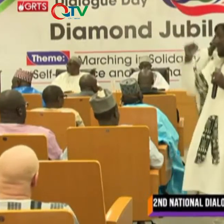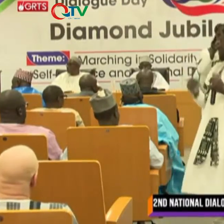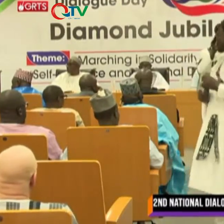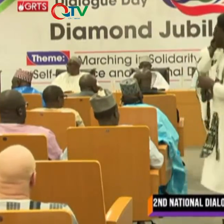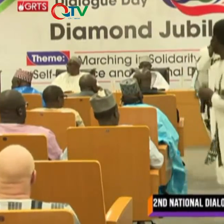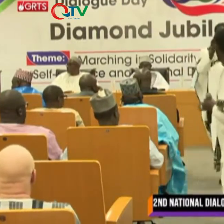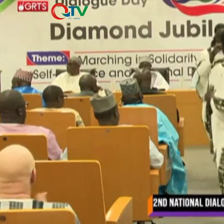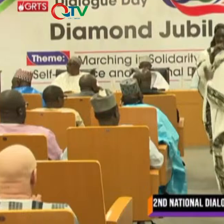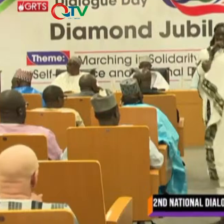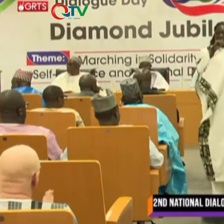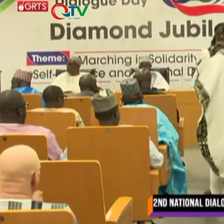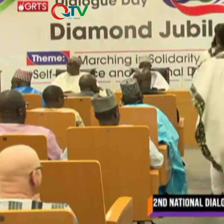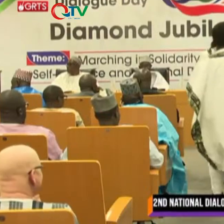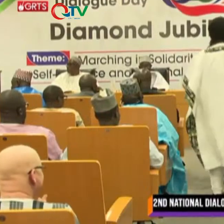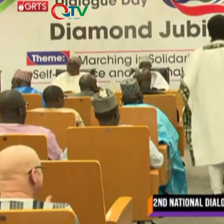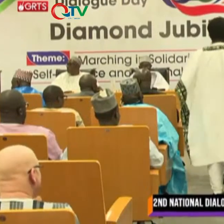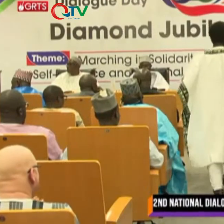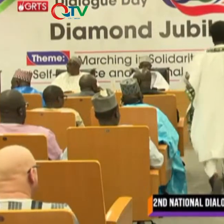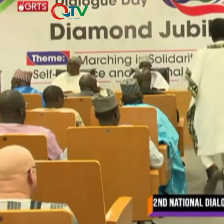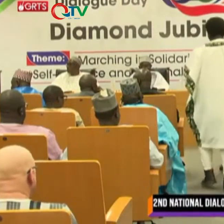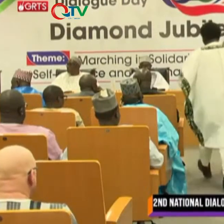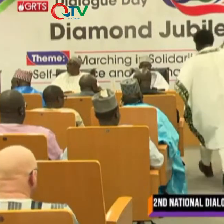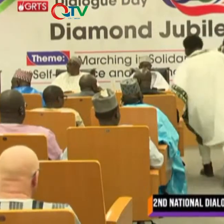afonye mandinko tiesene mandinko